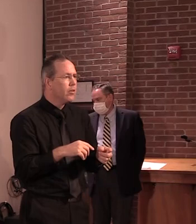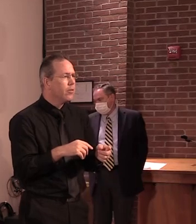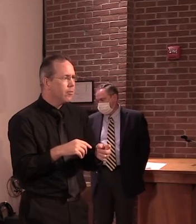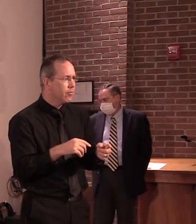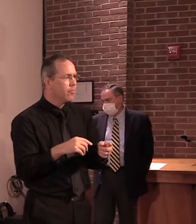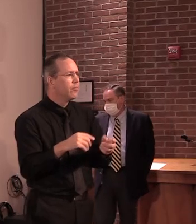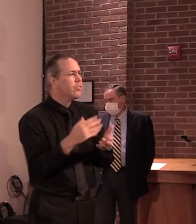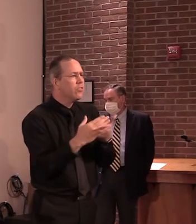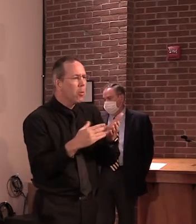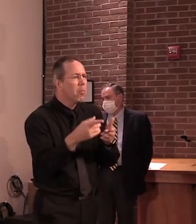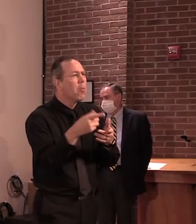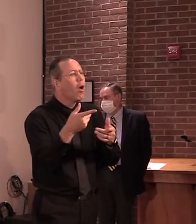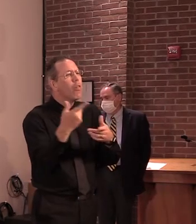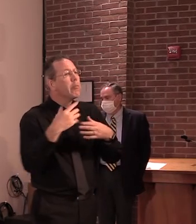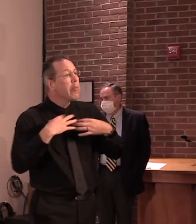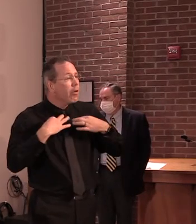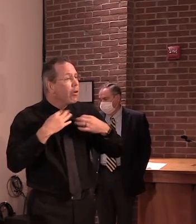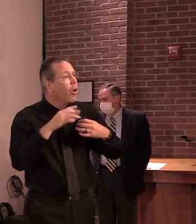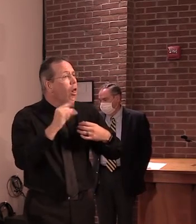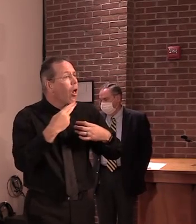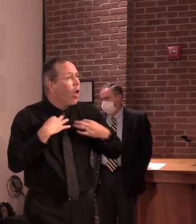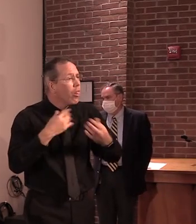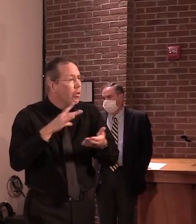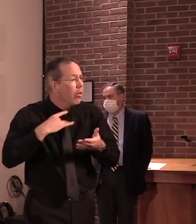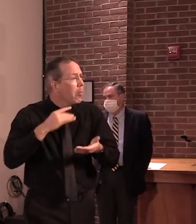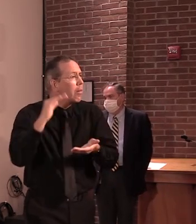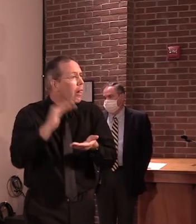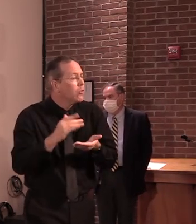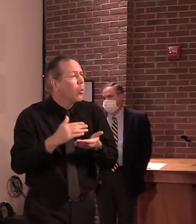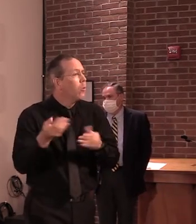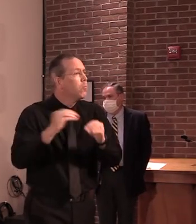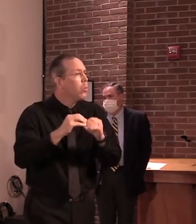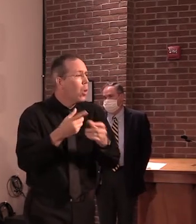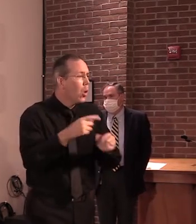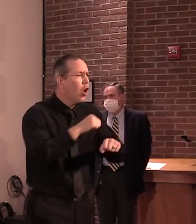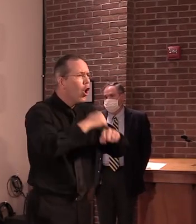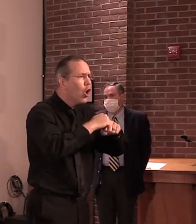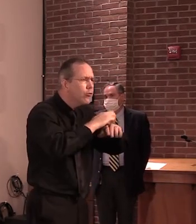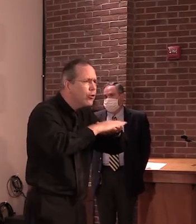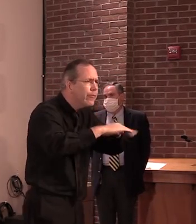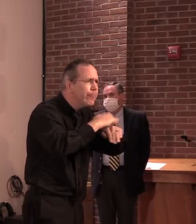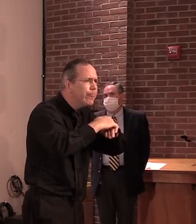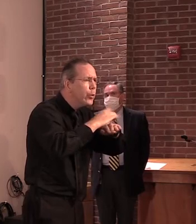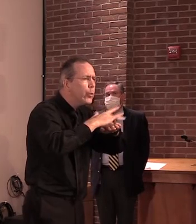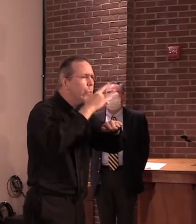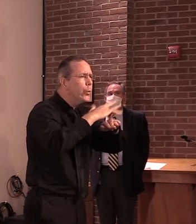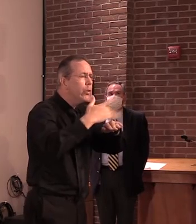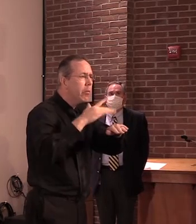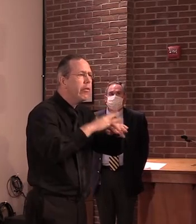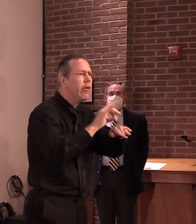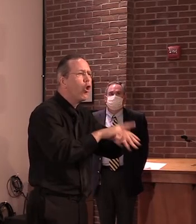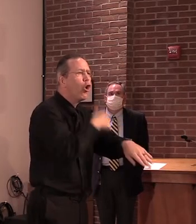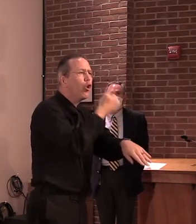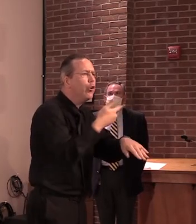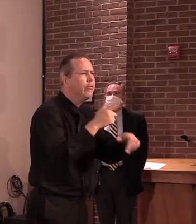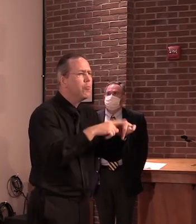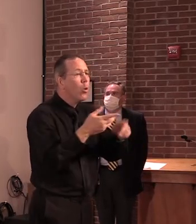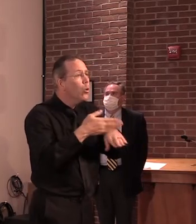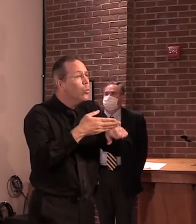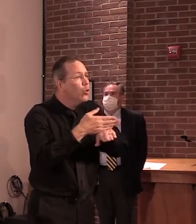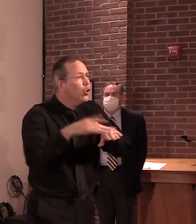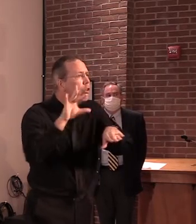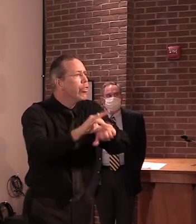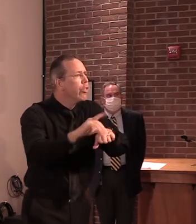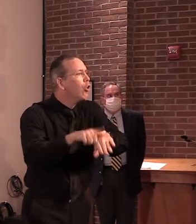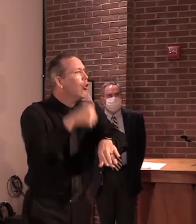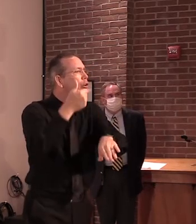conference to come away with, though, is please wash your hands a lot. It will help when it comes to